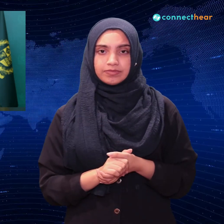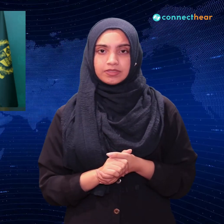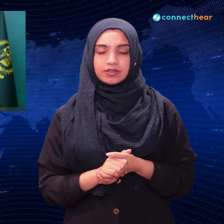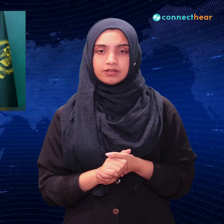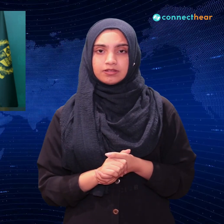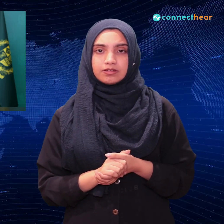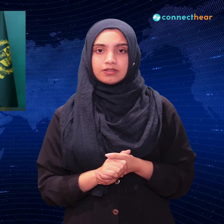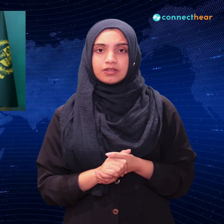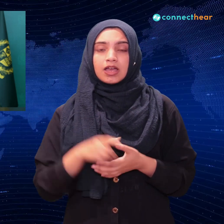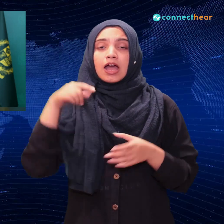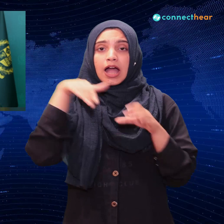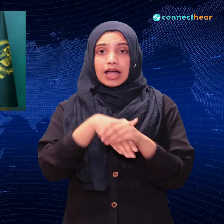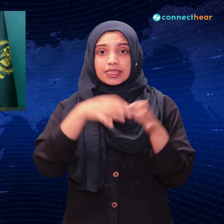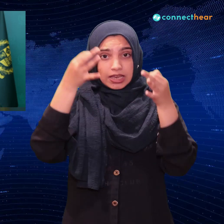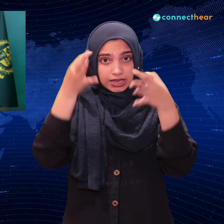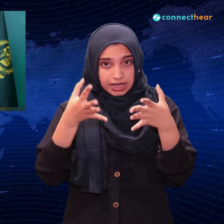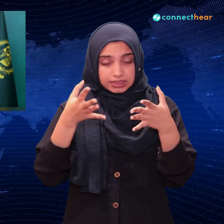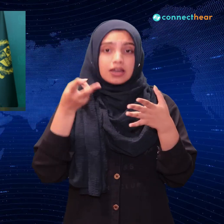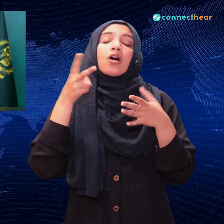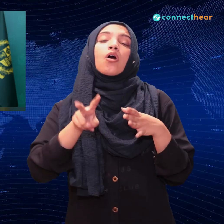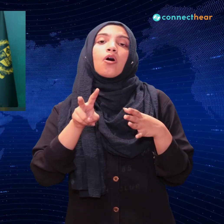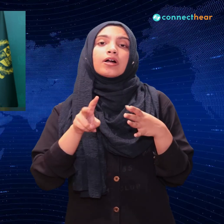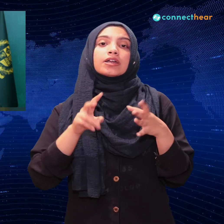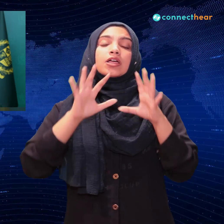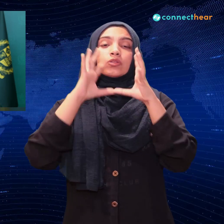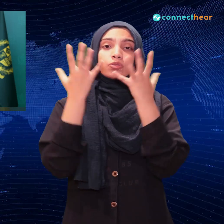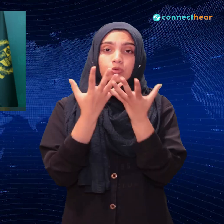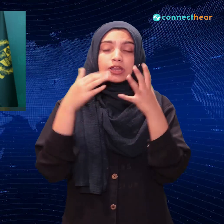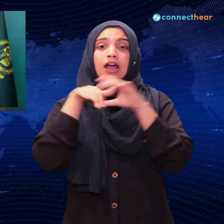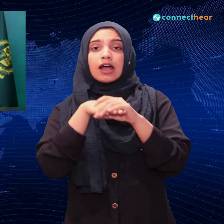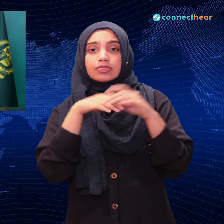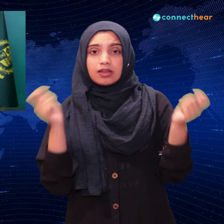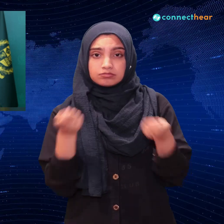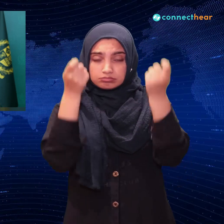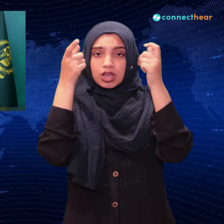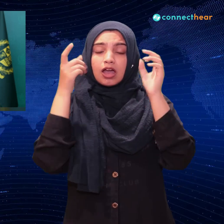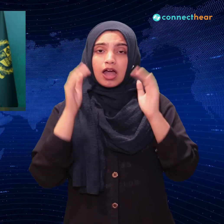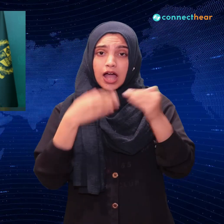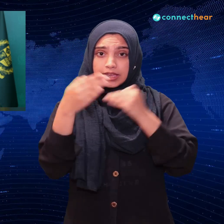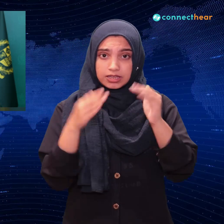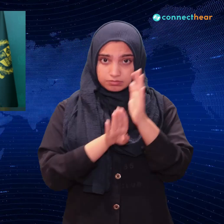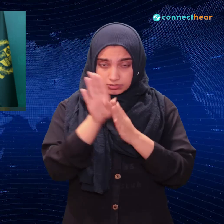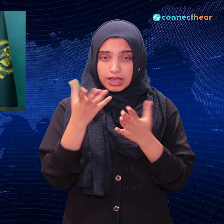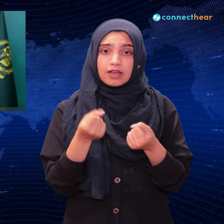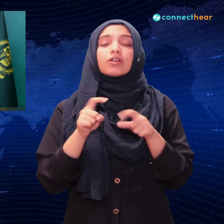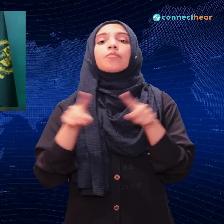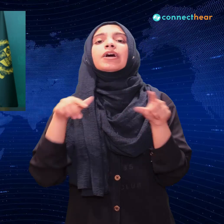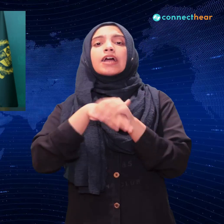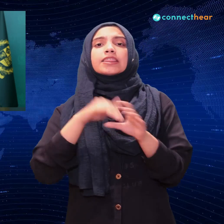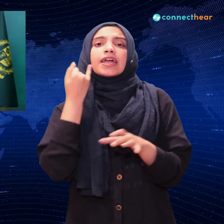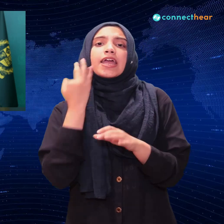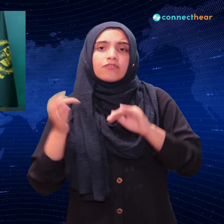because of the plunder of the developing world by their corrupt ruling elites, the gap between the